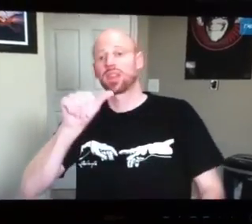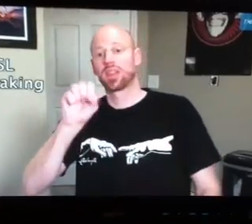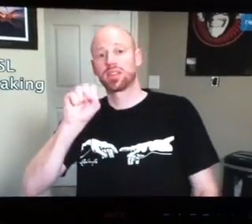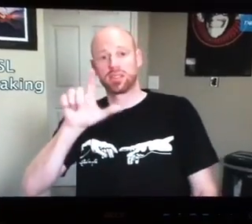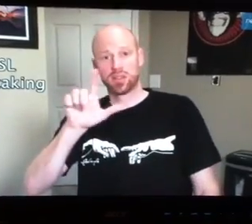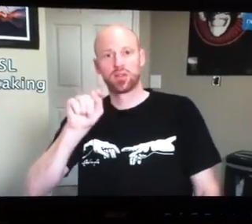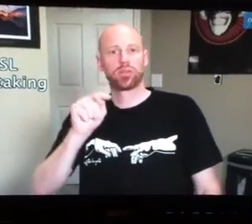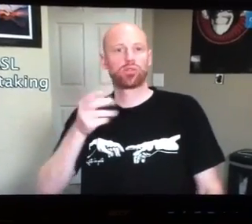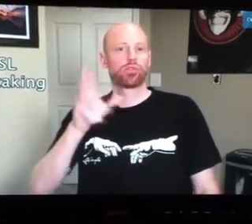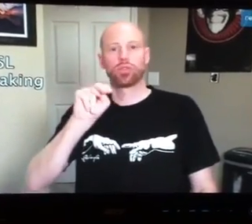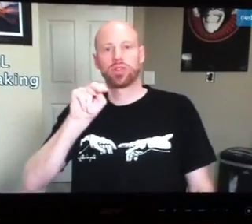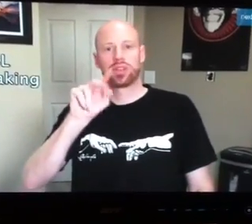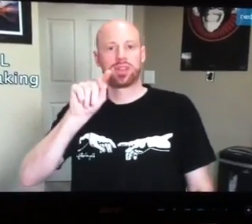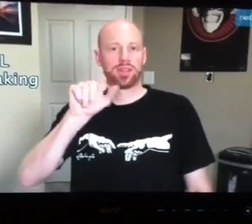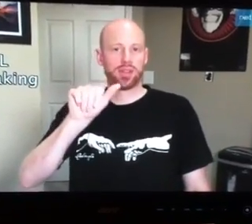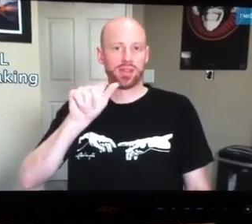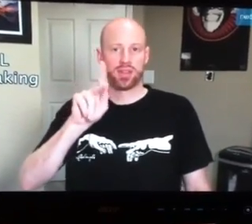Today I want to discuss ASL turn taking